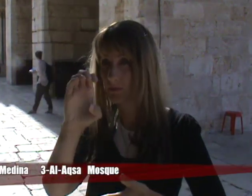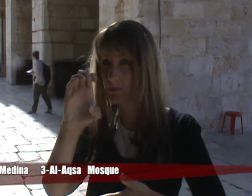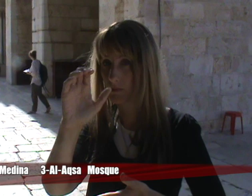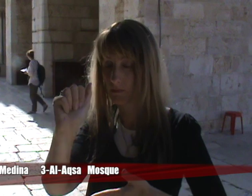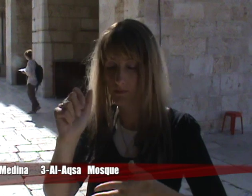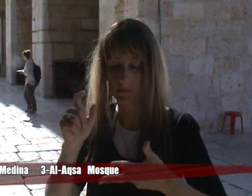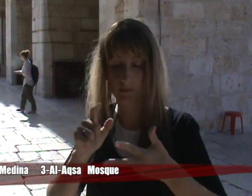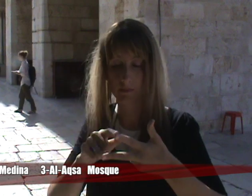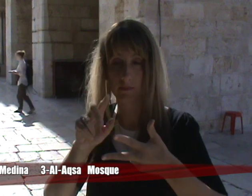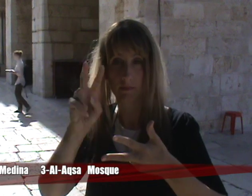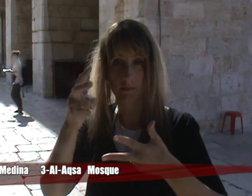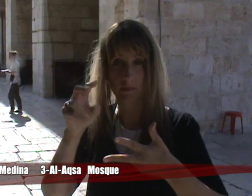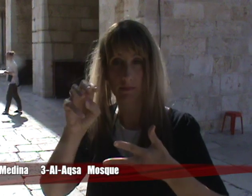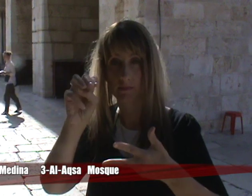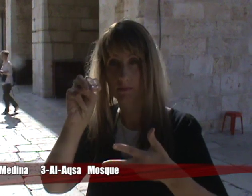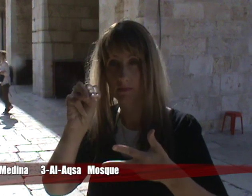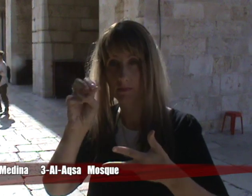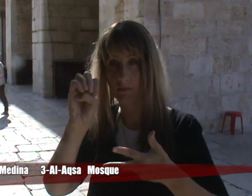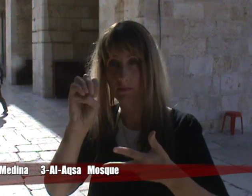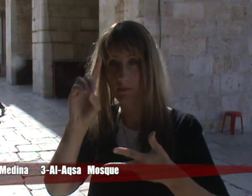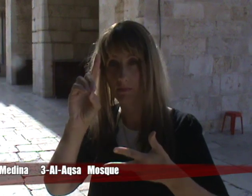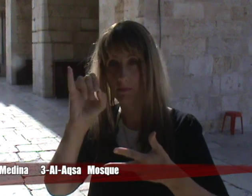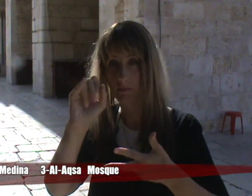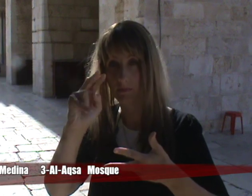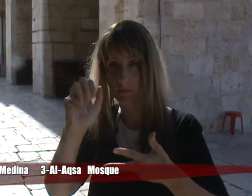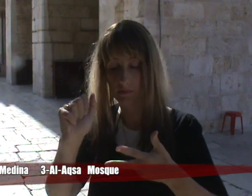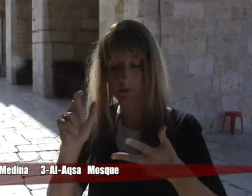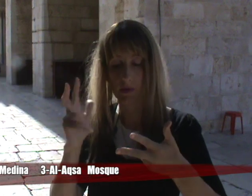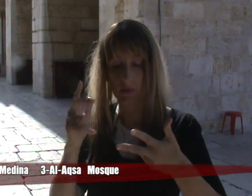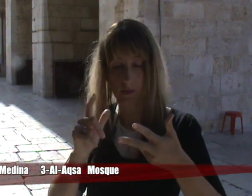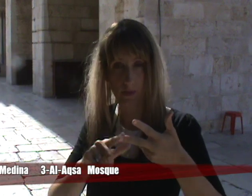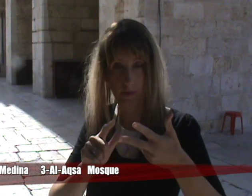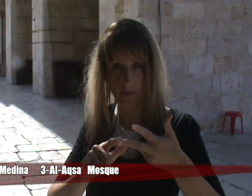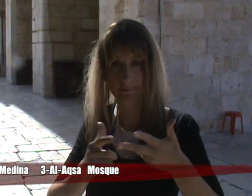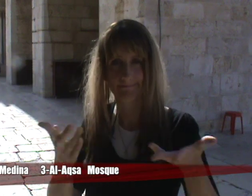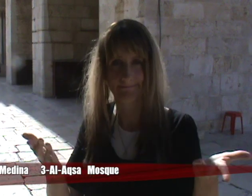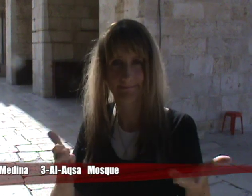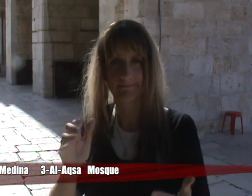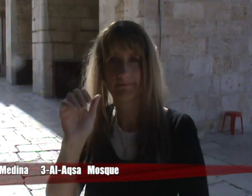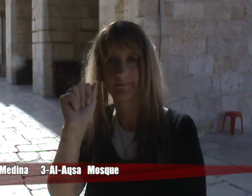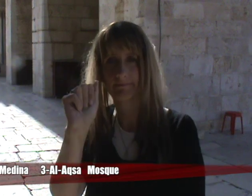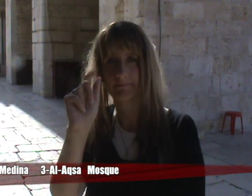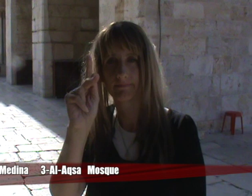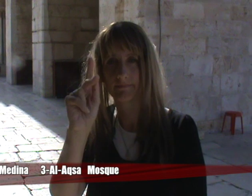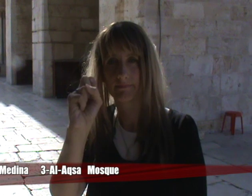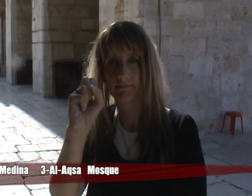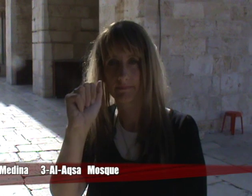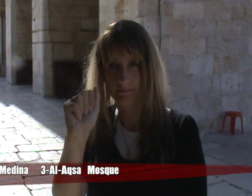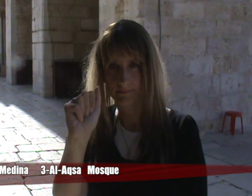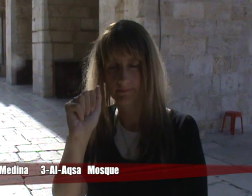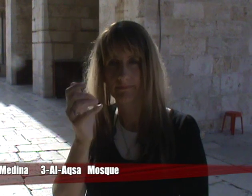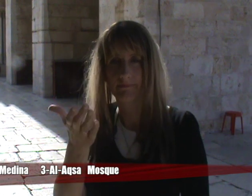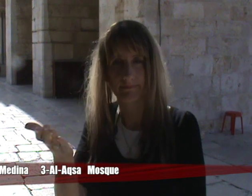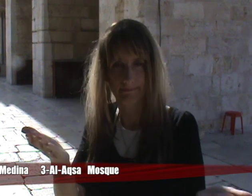is Mecca, the second is Medina, and the third is here, the Al-Aqsa